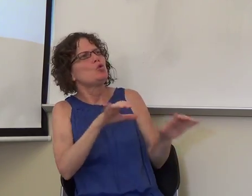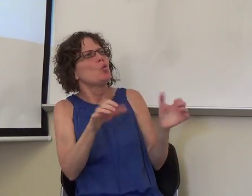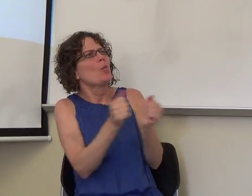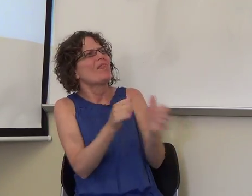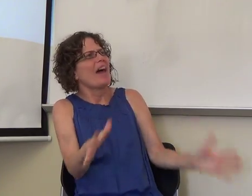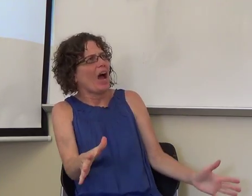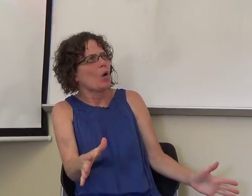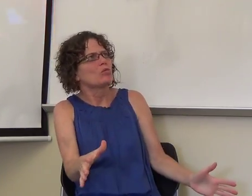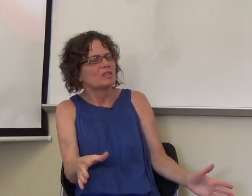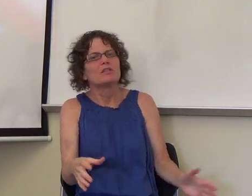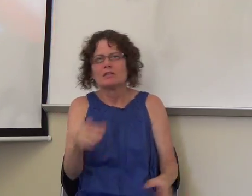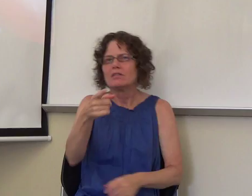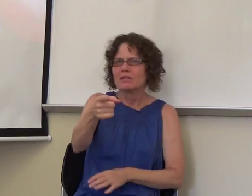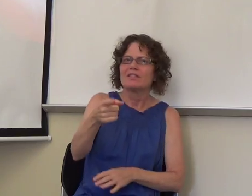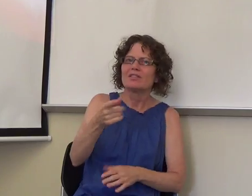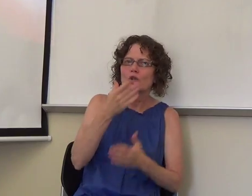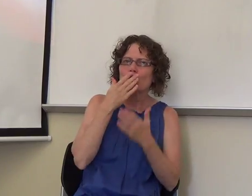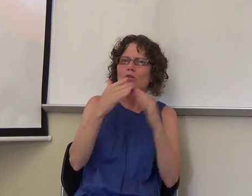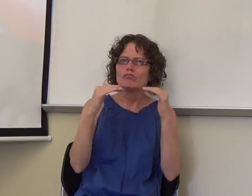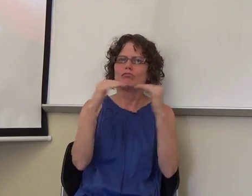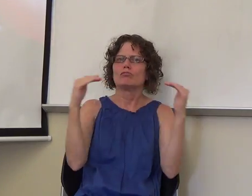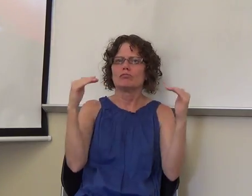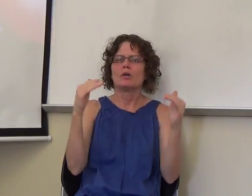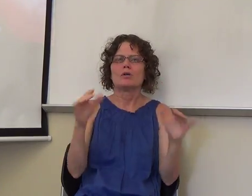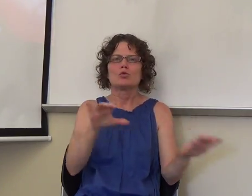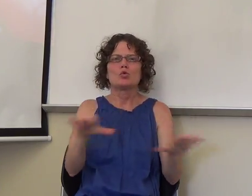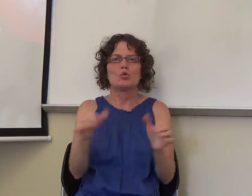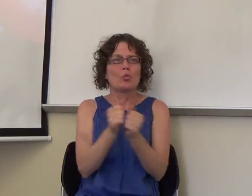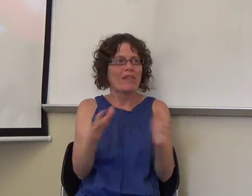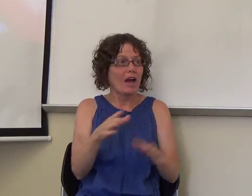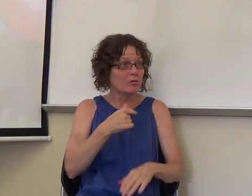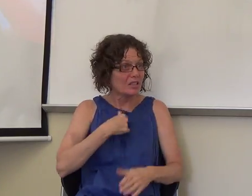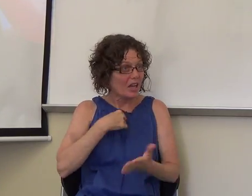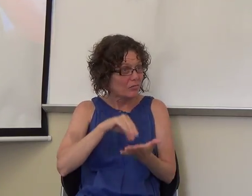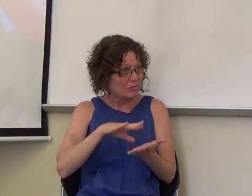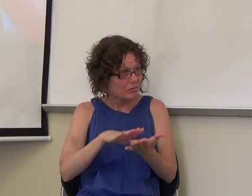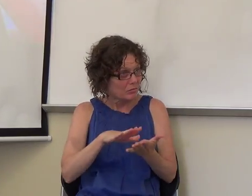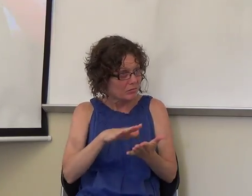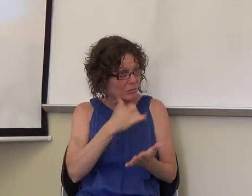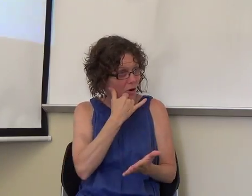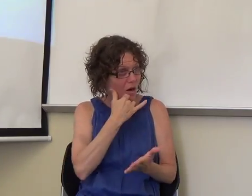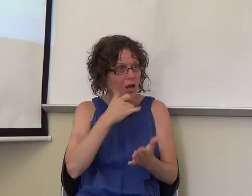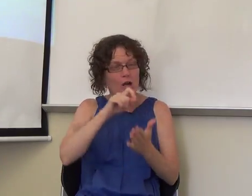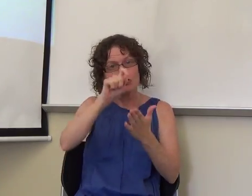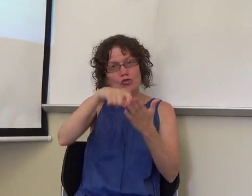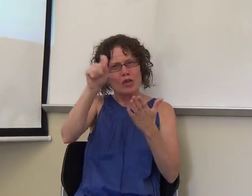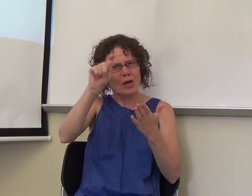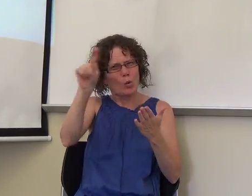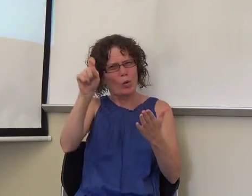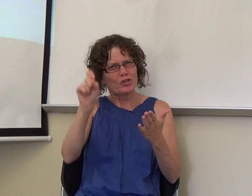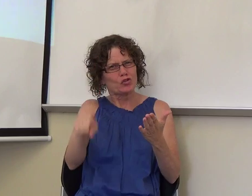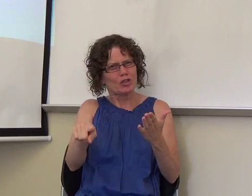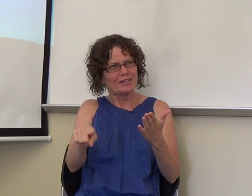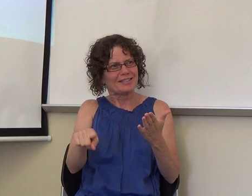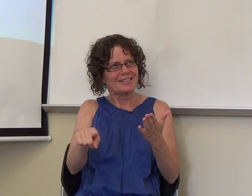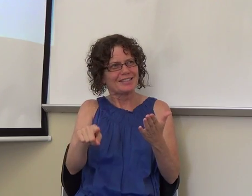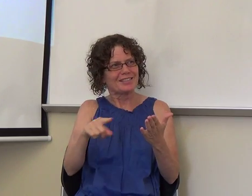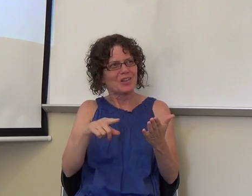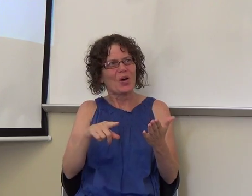do without, it probably works. Did I mark it wrong? You put a check and a question, so I can kind of gather. Okay. I